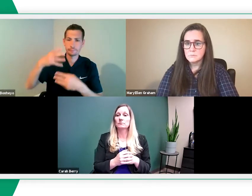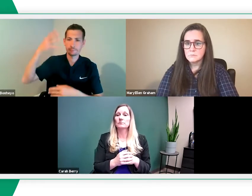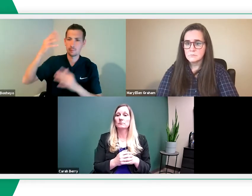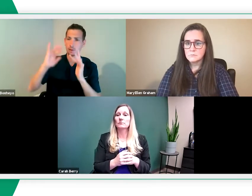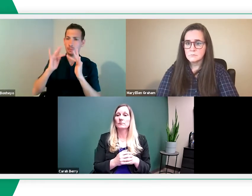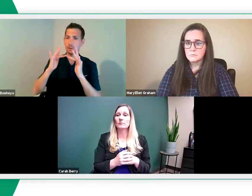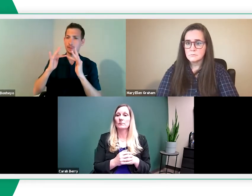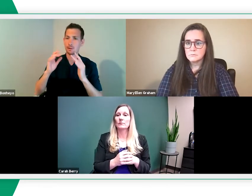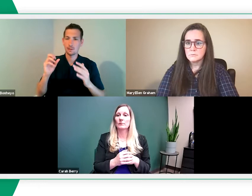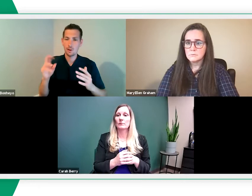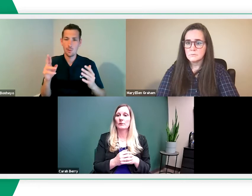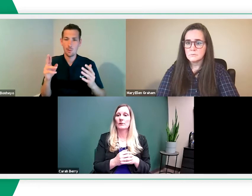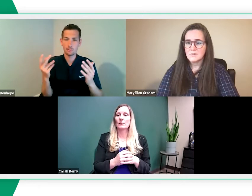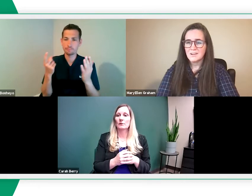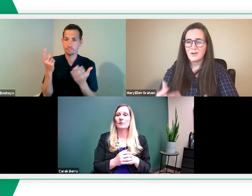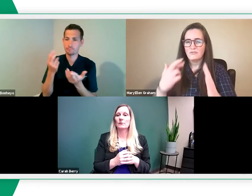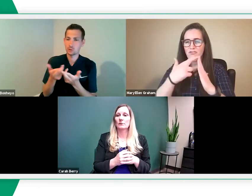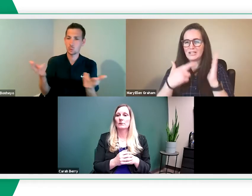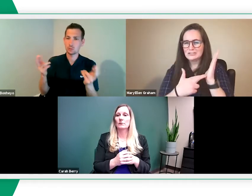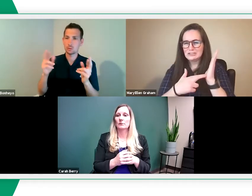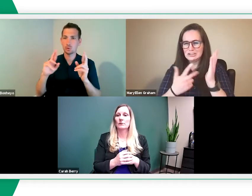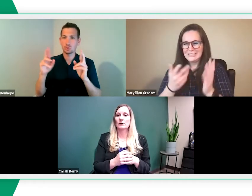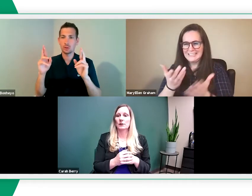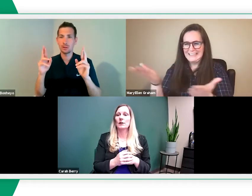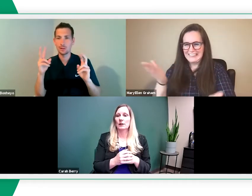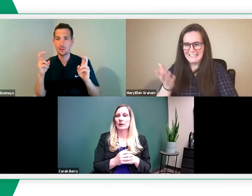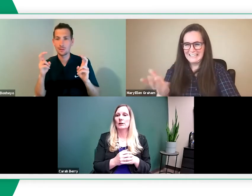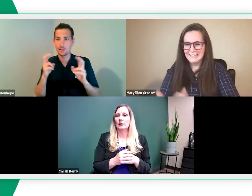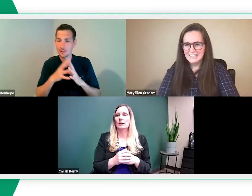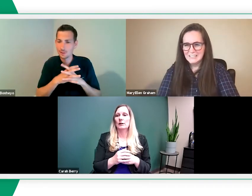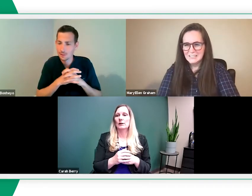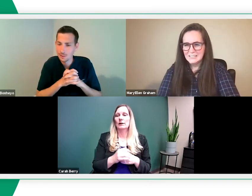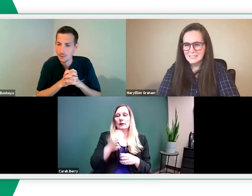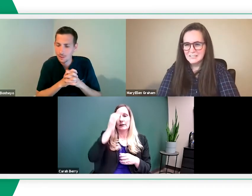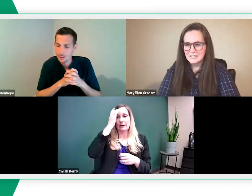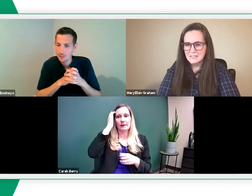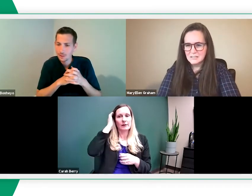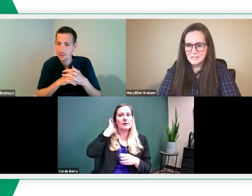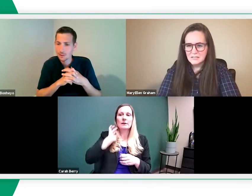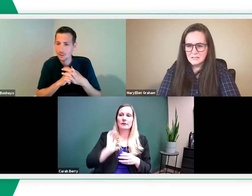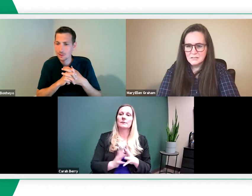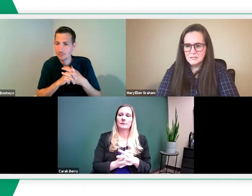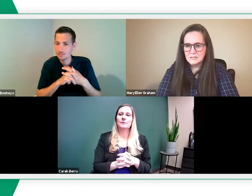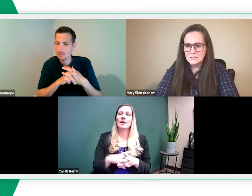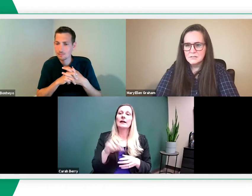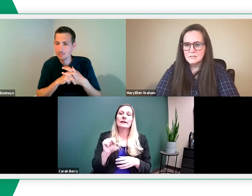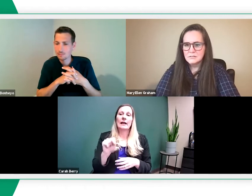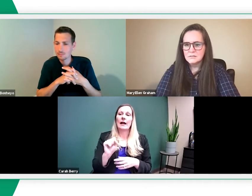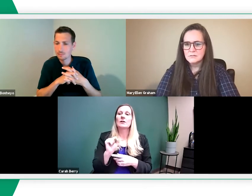this and that license, or is there like a website we can go to or some other A resource that registry, has that? maybe a registry.